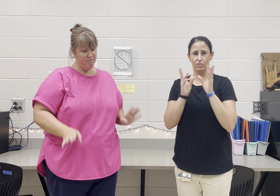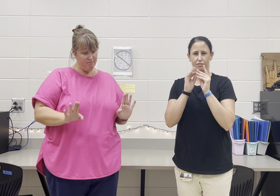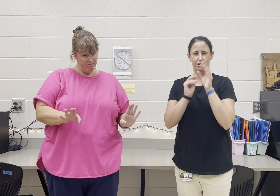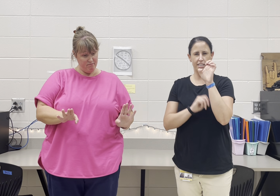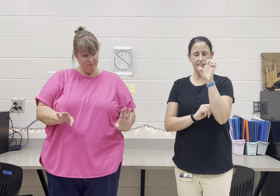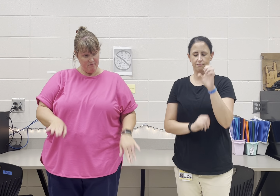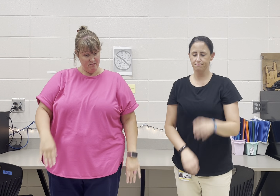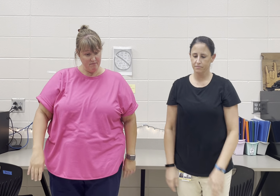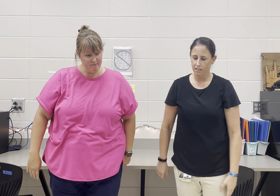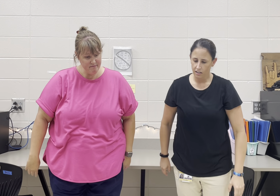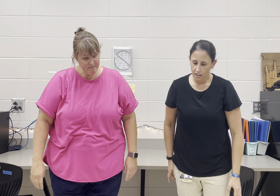for the E.